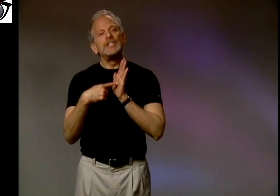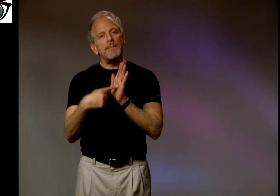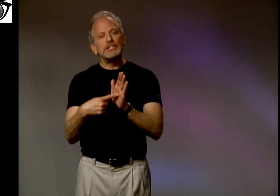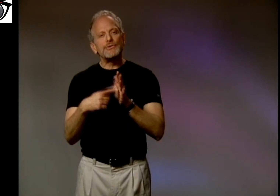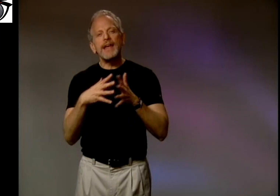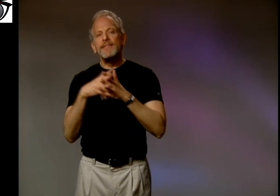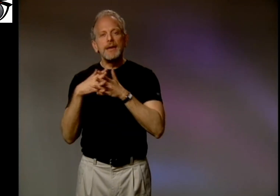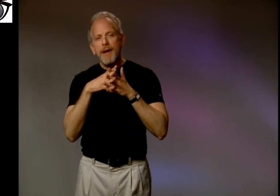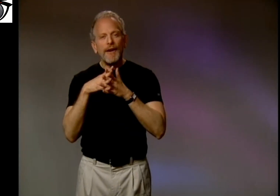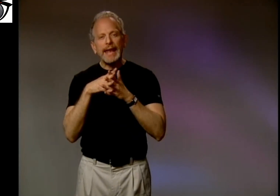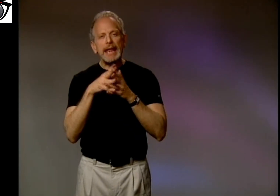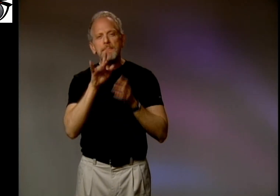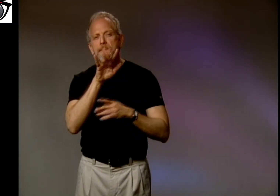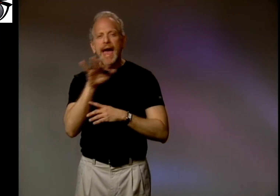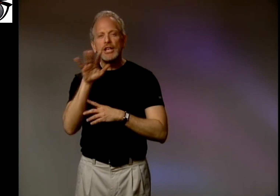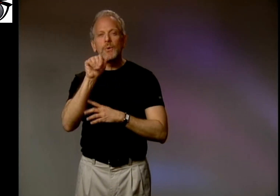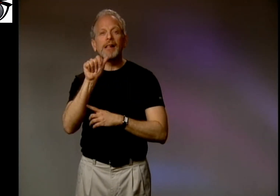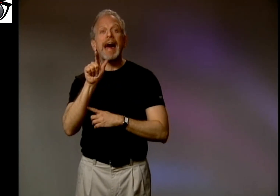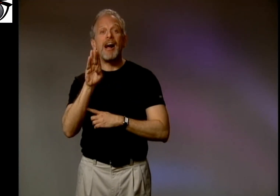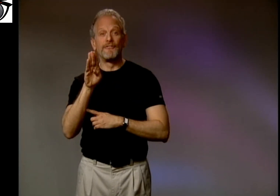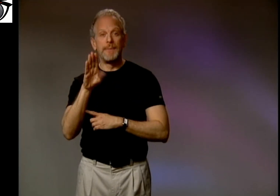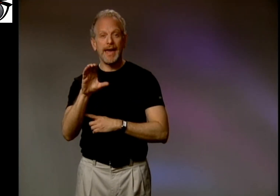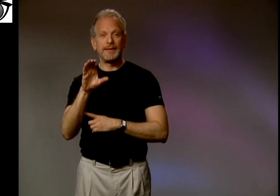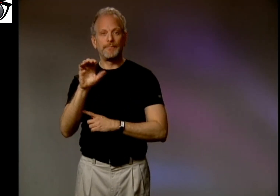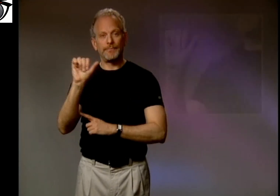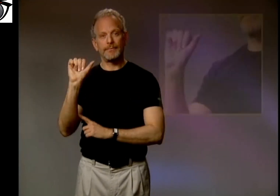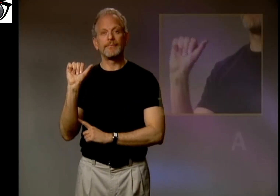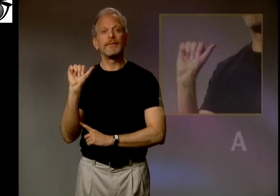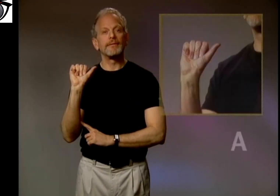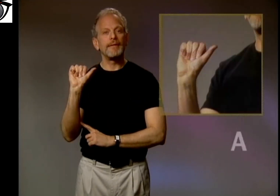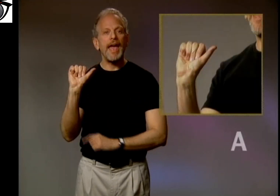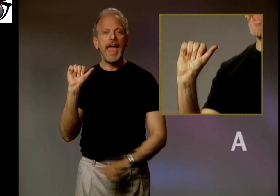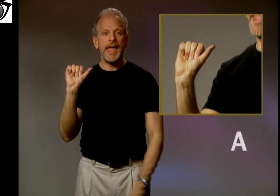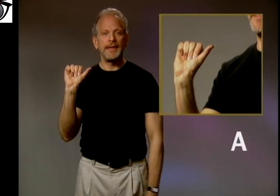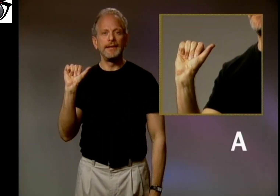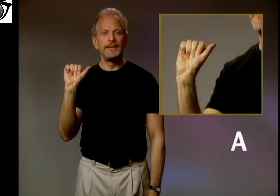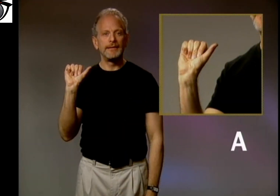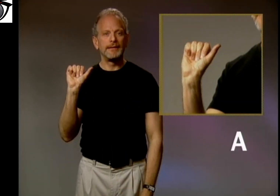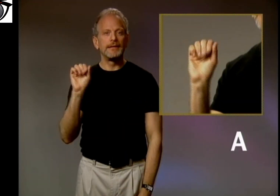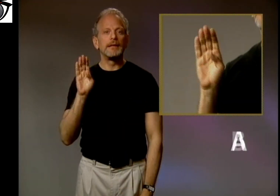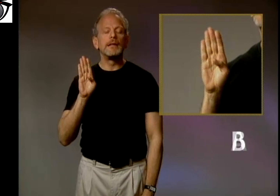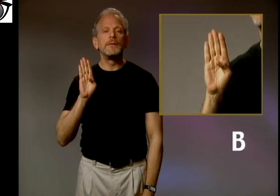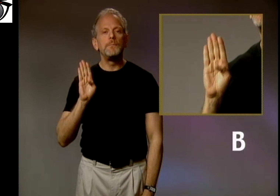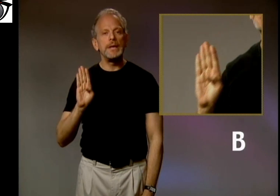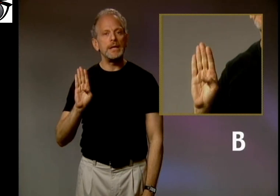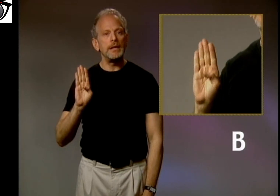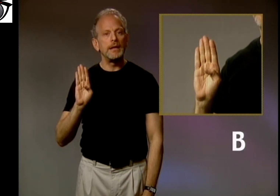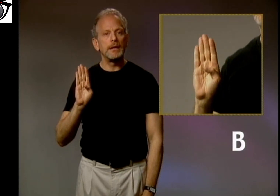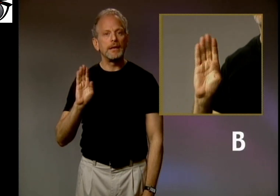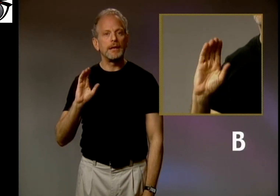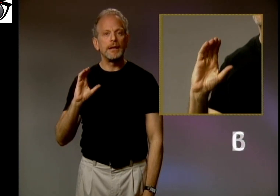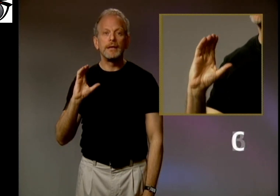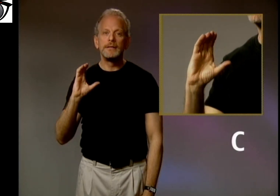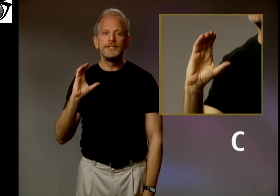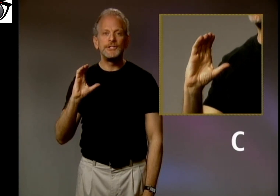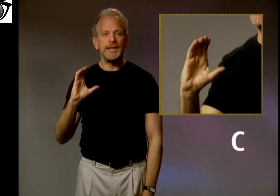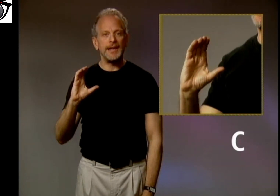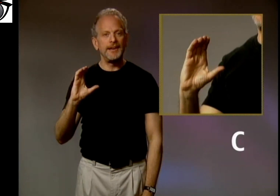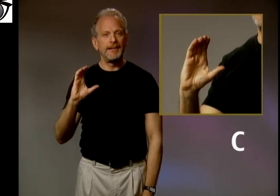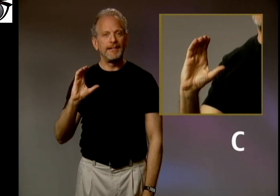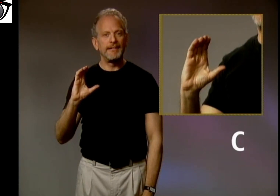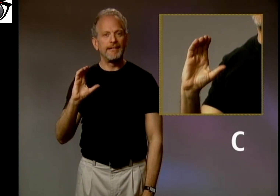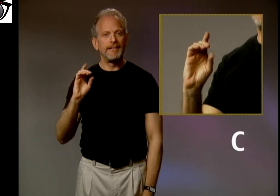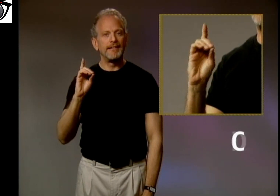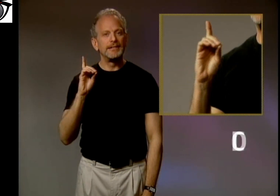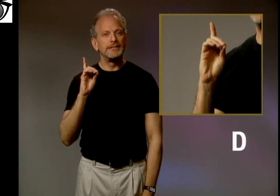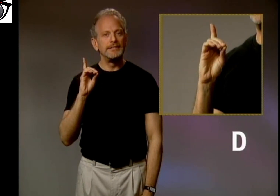I'd like to demonstrate the American manual alphabet. A, B,